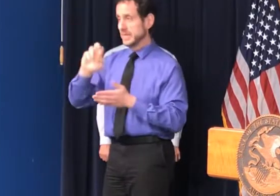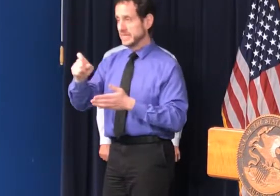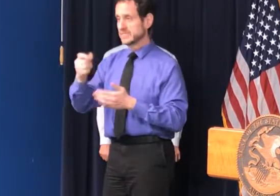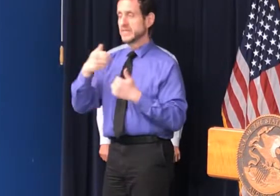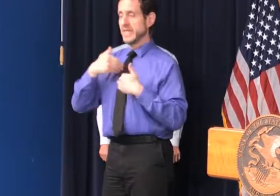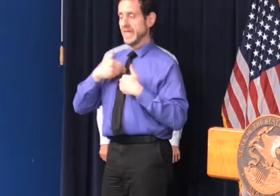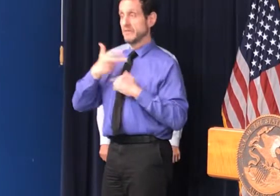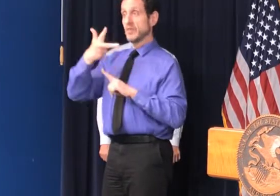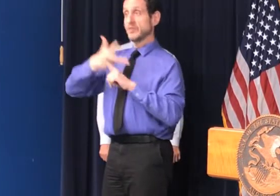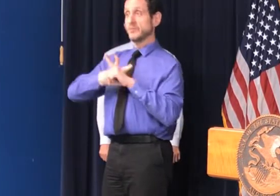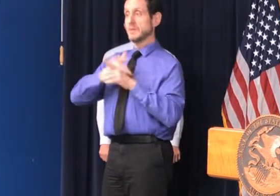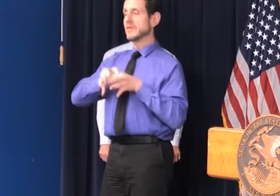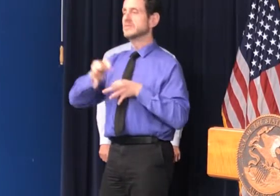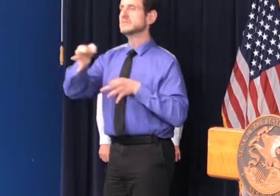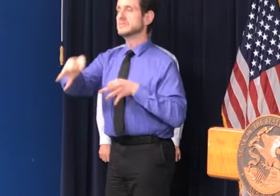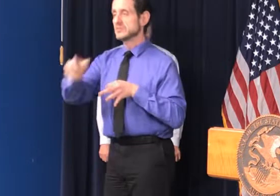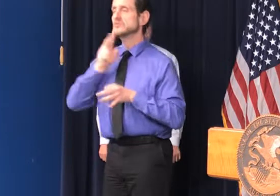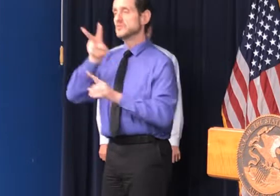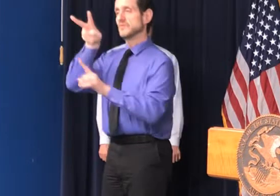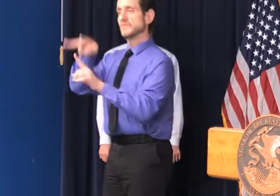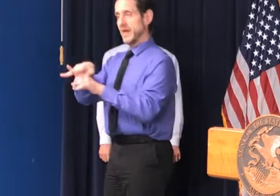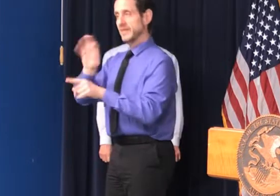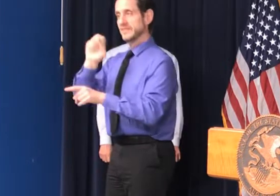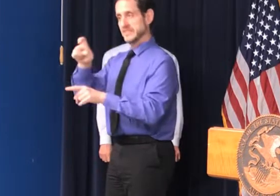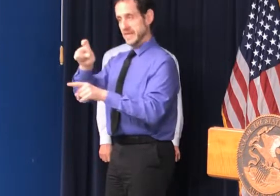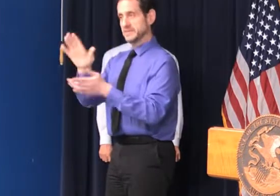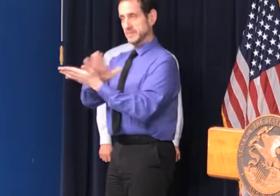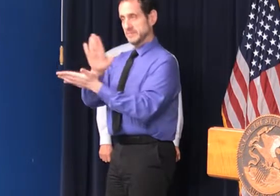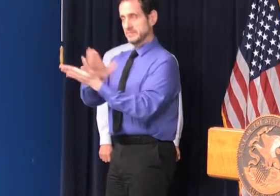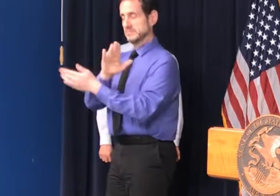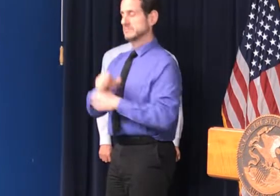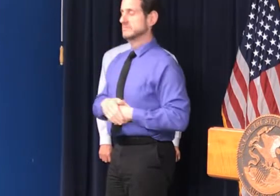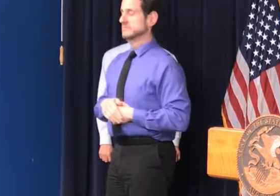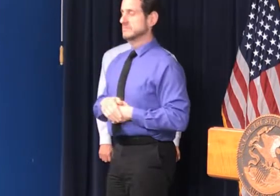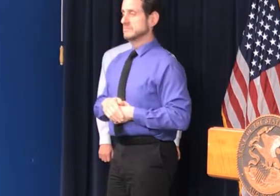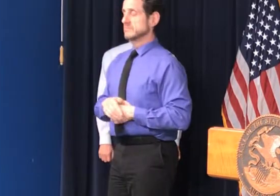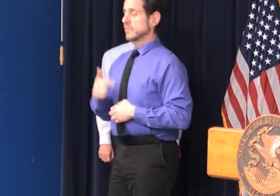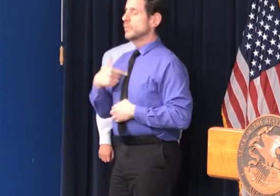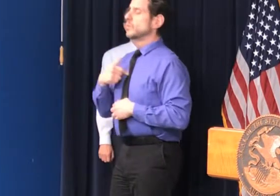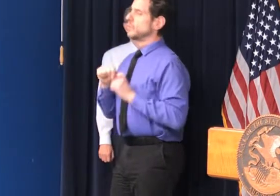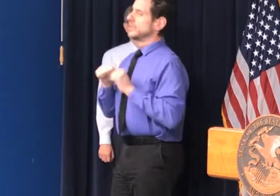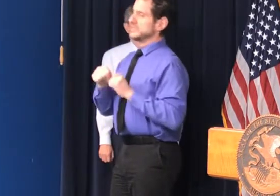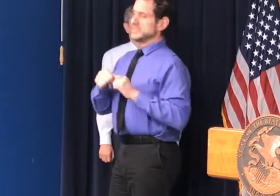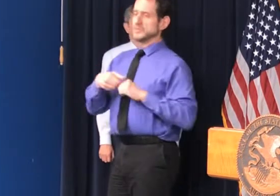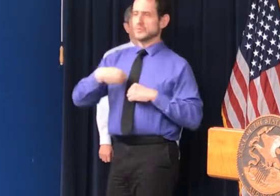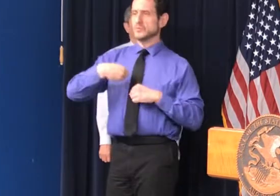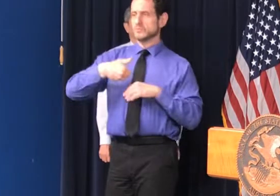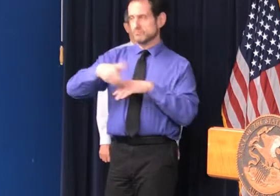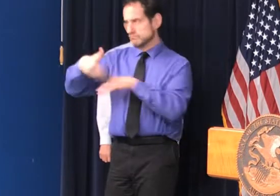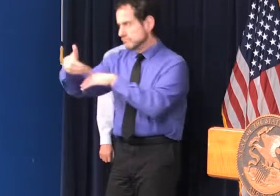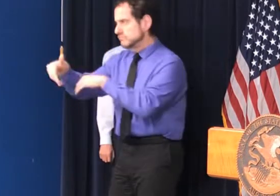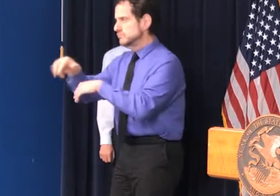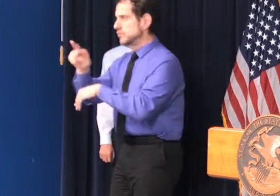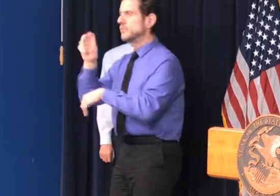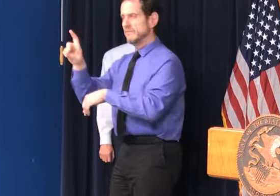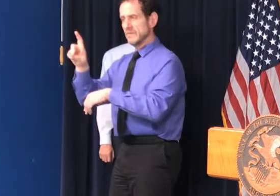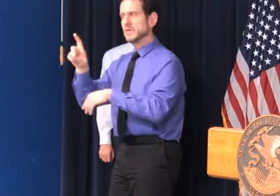months to file their individual returns. Refunds will continue to be distributed in a timely